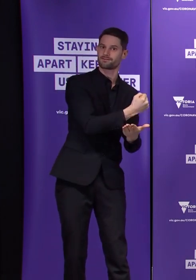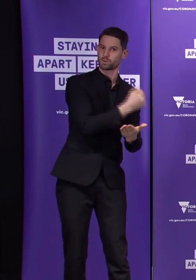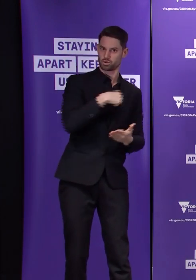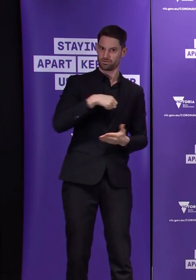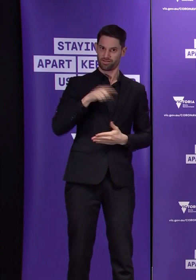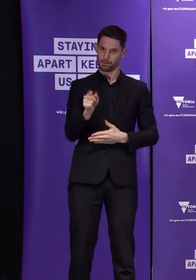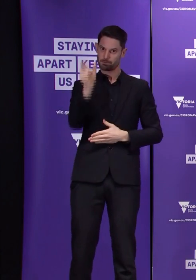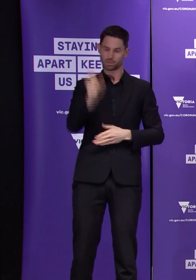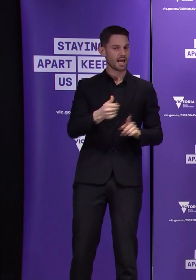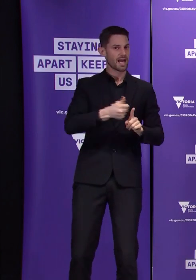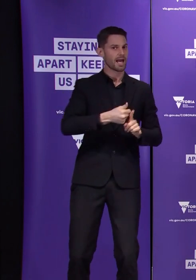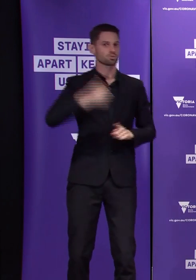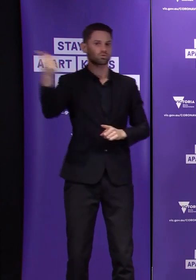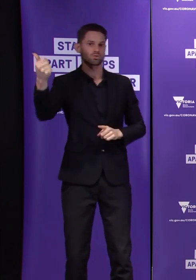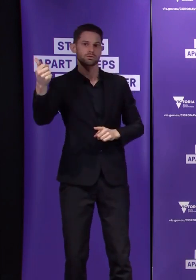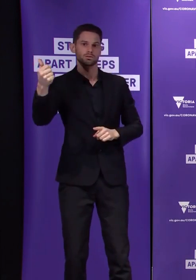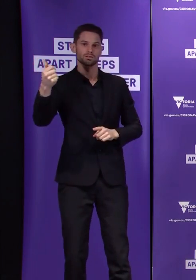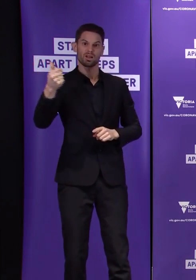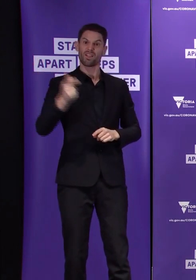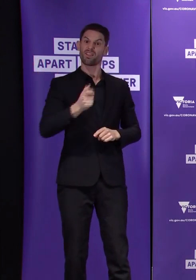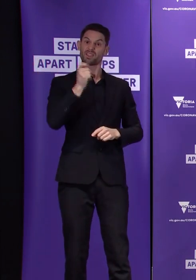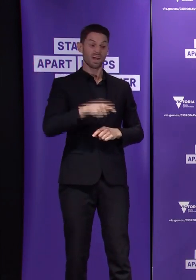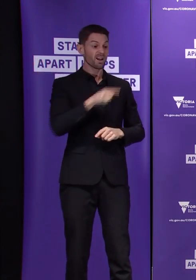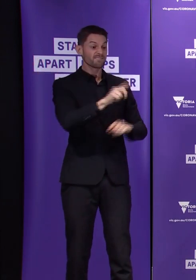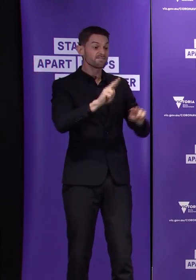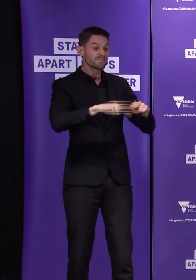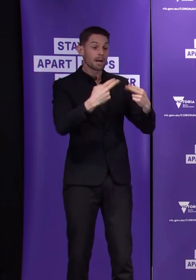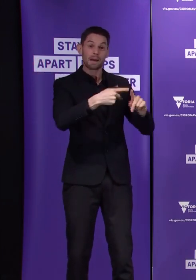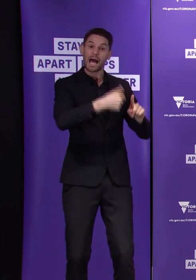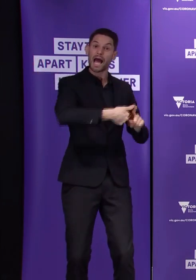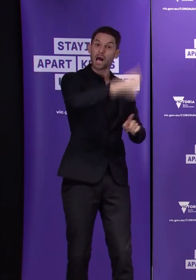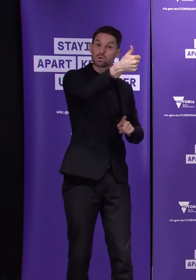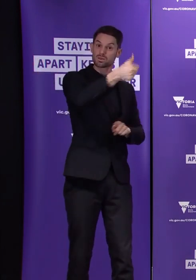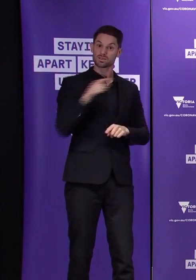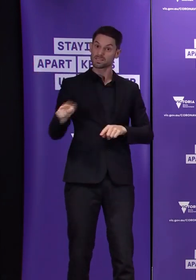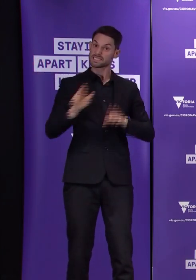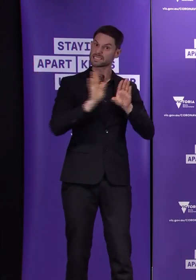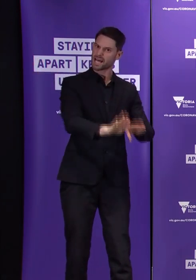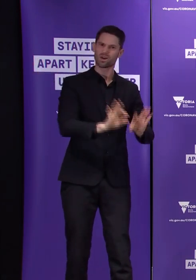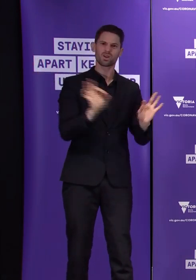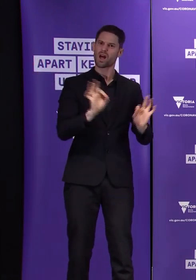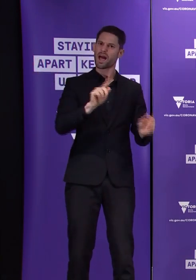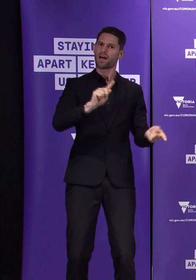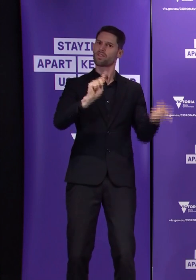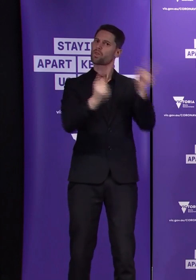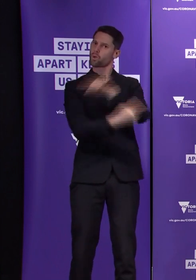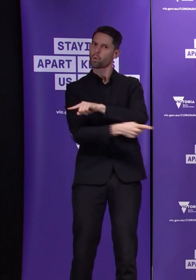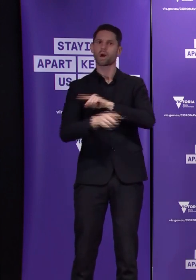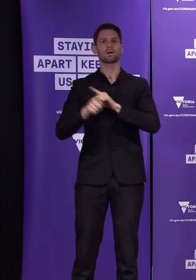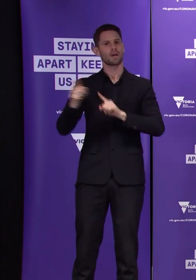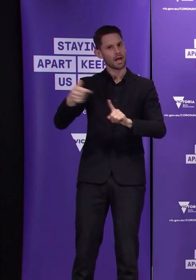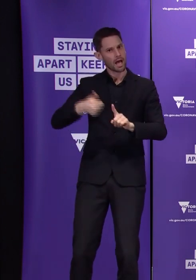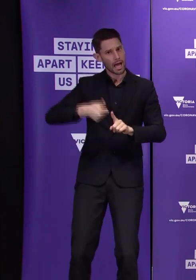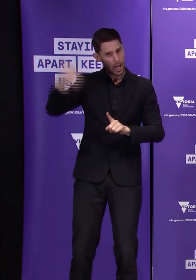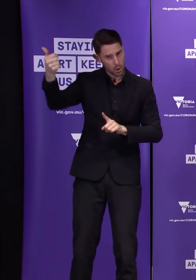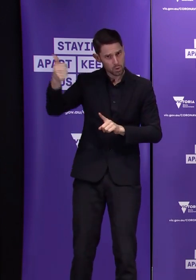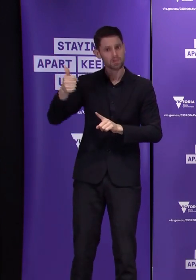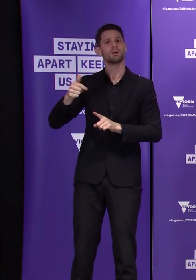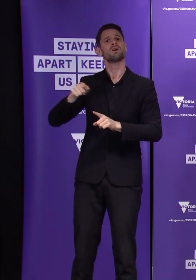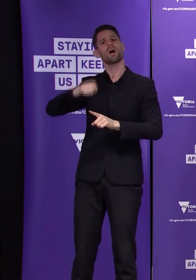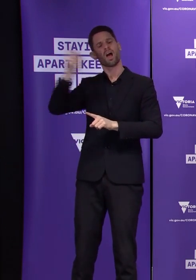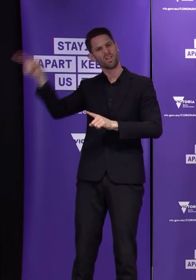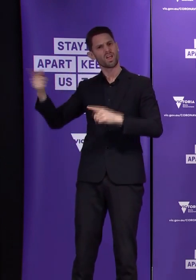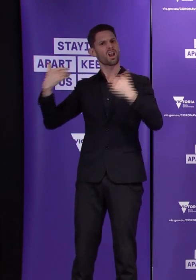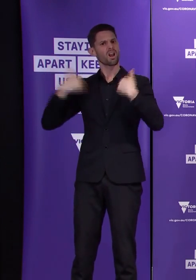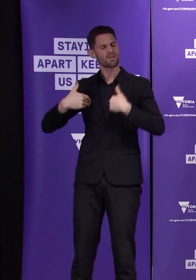to daily life at the moment is already pretty significant with homeschooling and the like, or remote learning, and so that